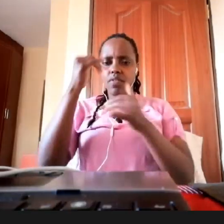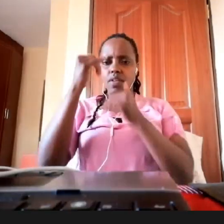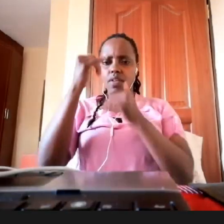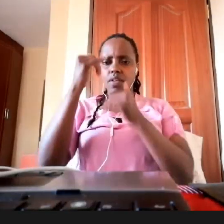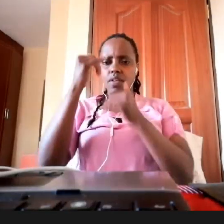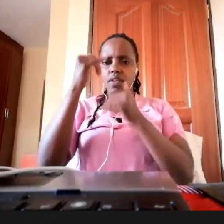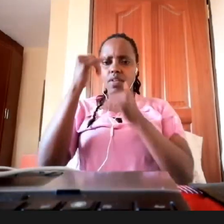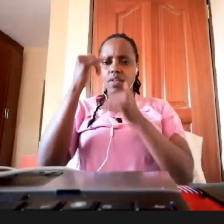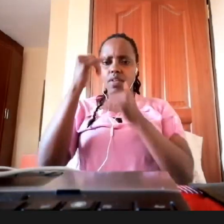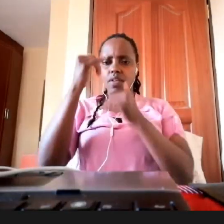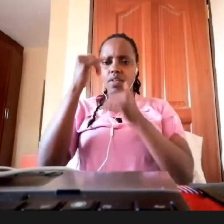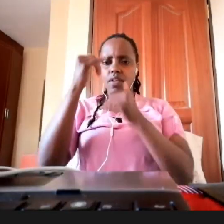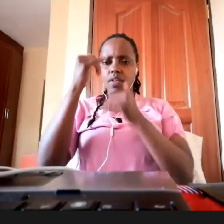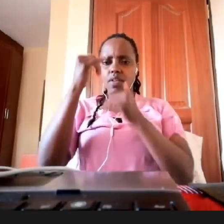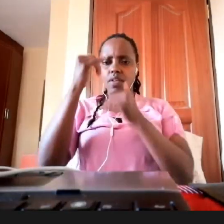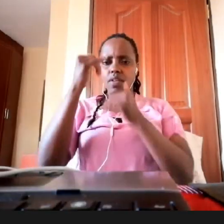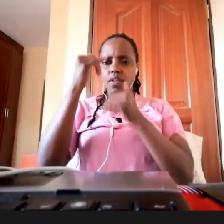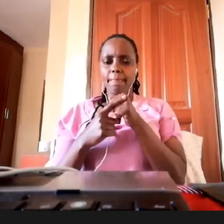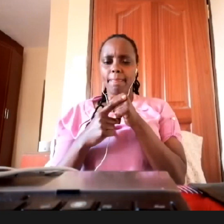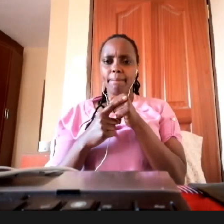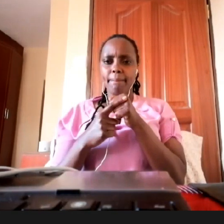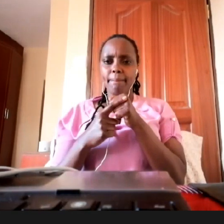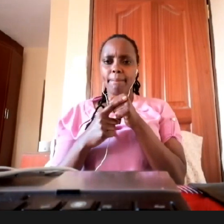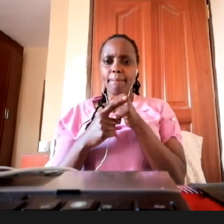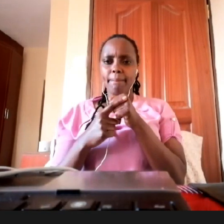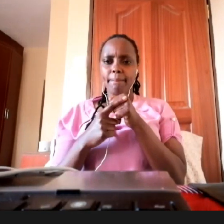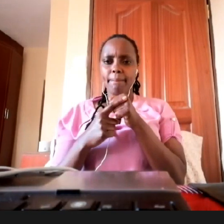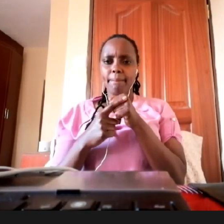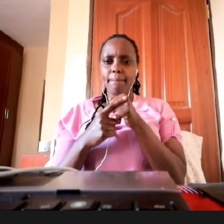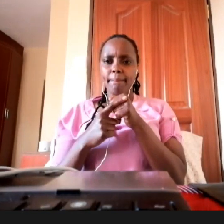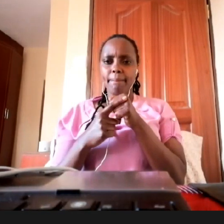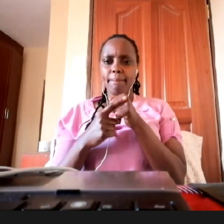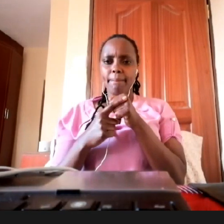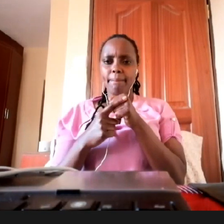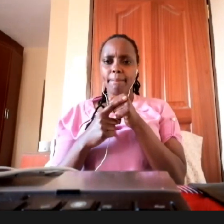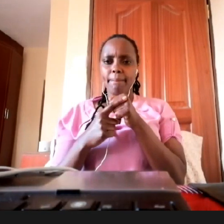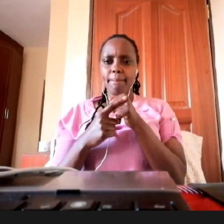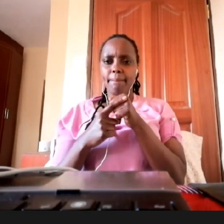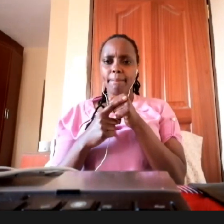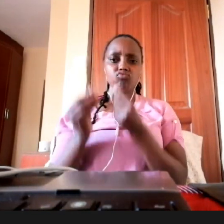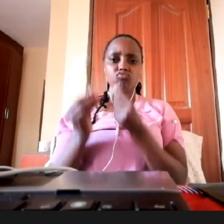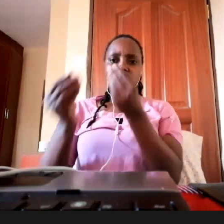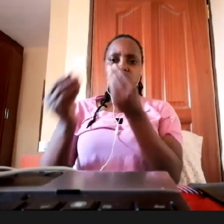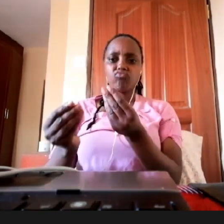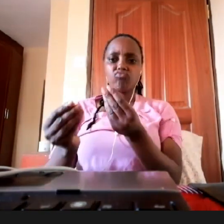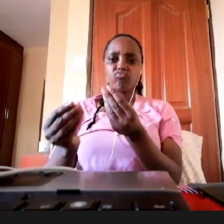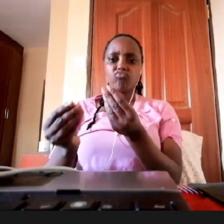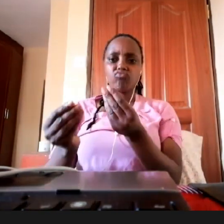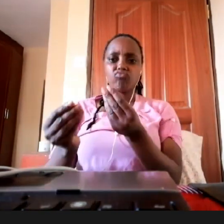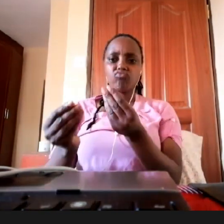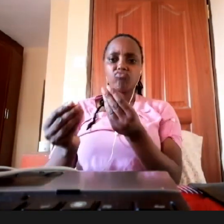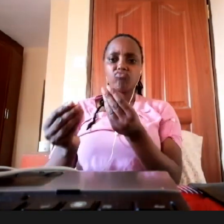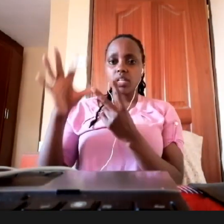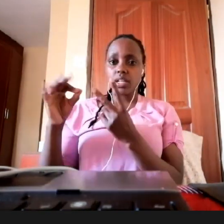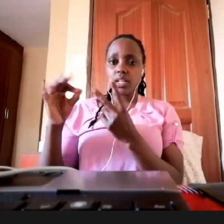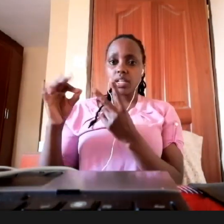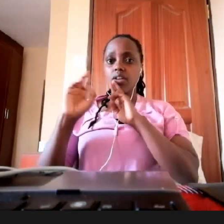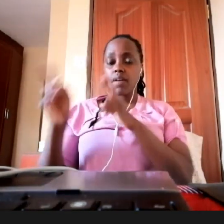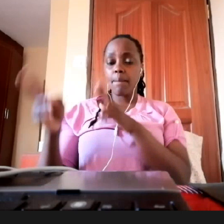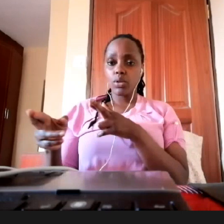2016, and the civil society also presented its alternative report.